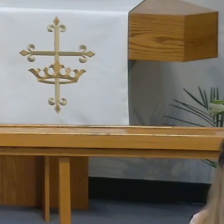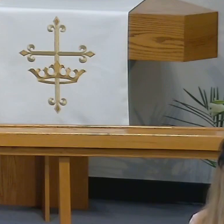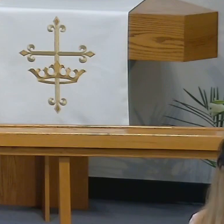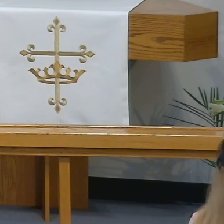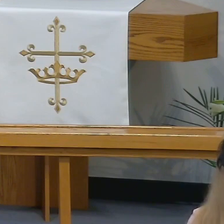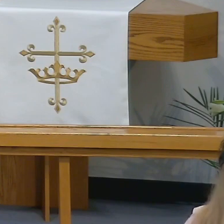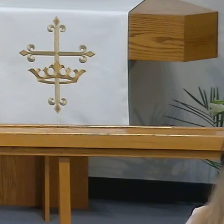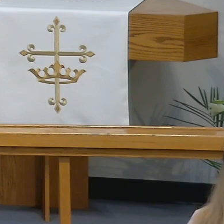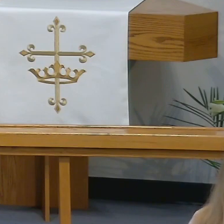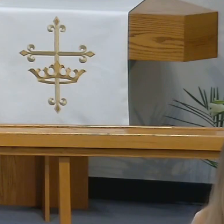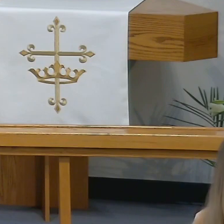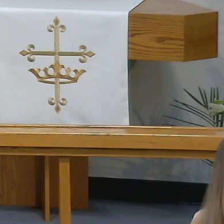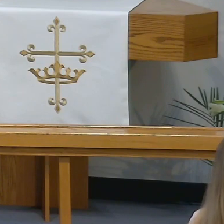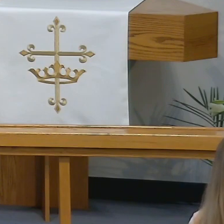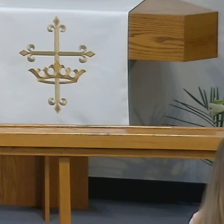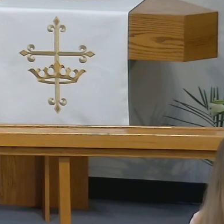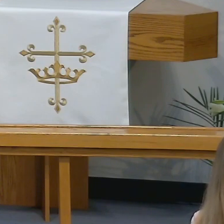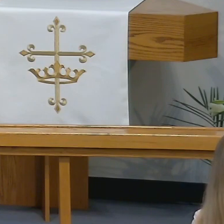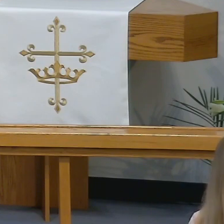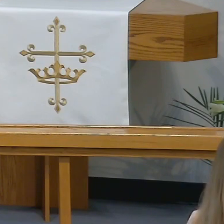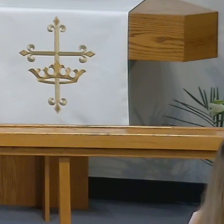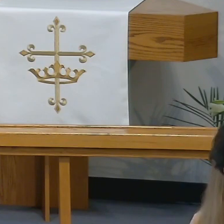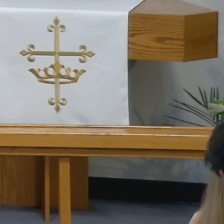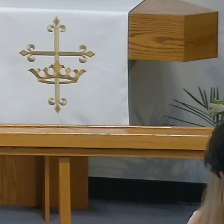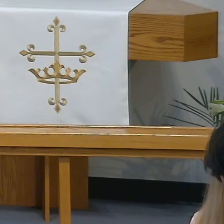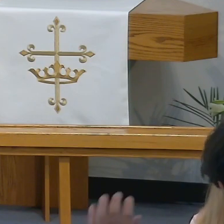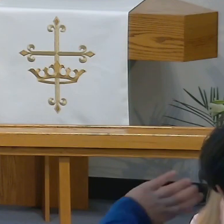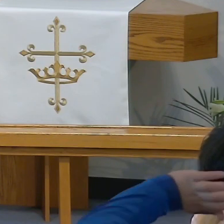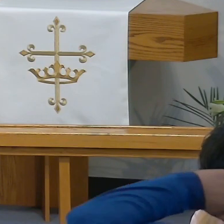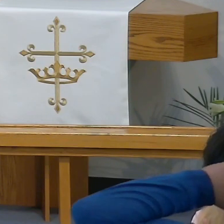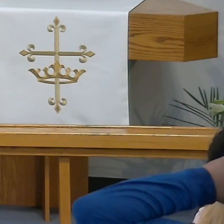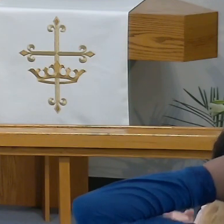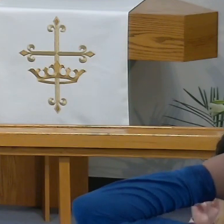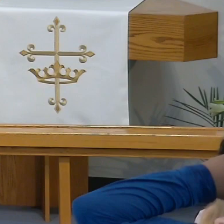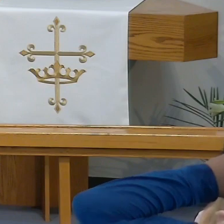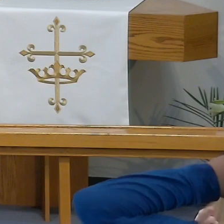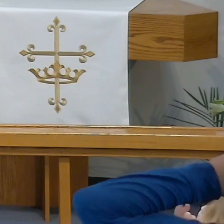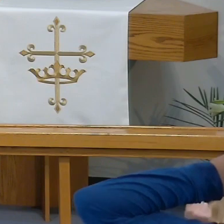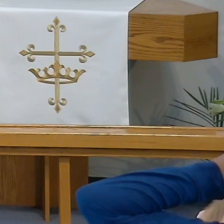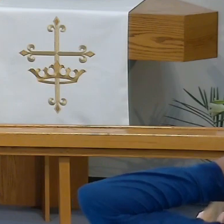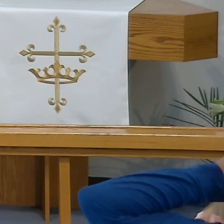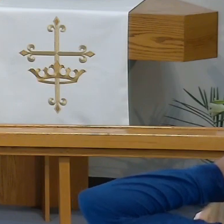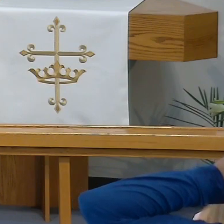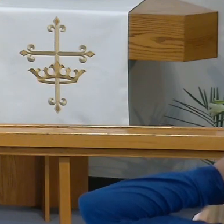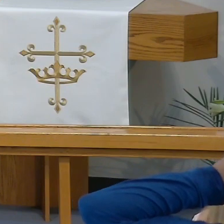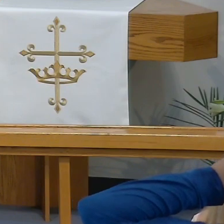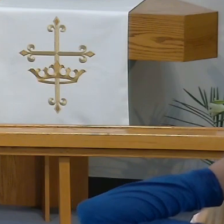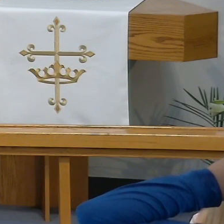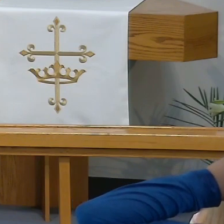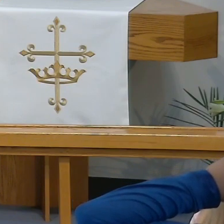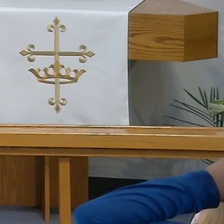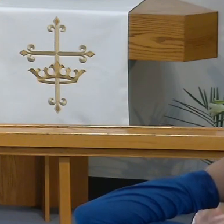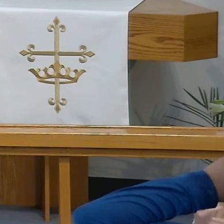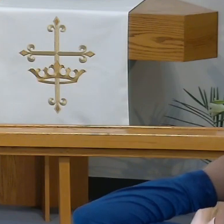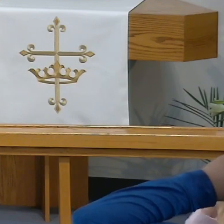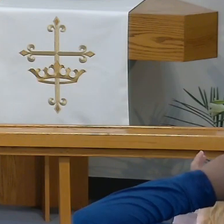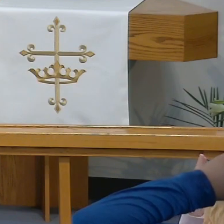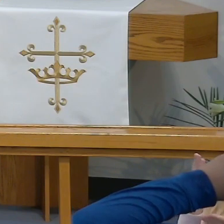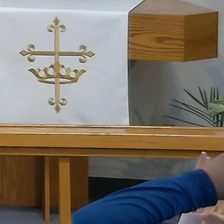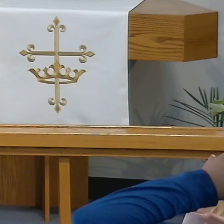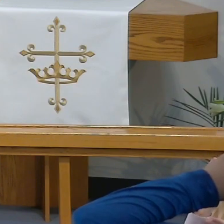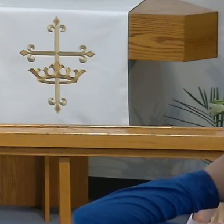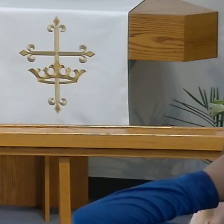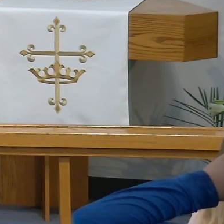Christ is risen. Christ will come again. The Lord's right hand is majestic in power. The Lord's right hand